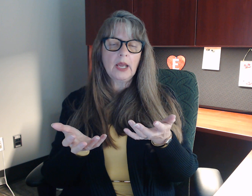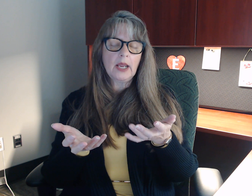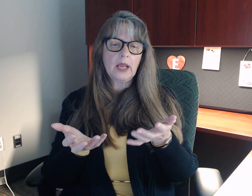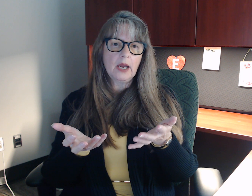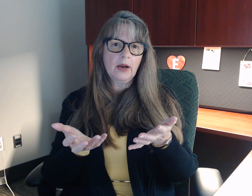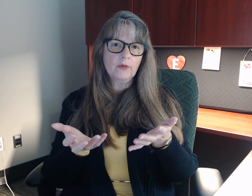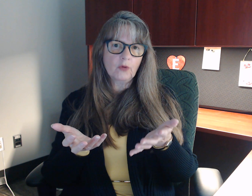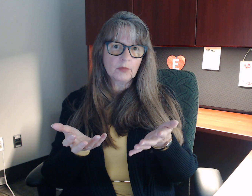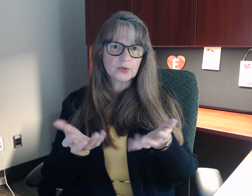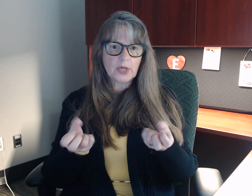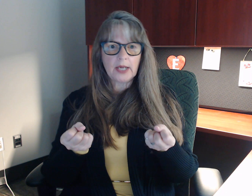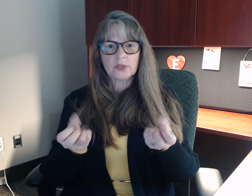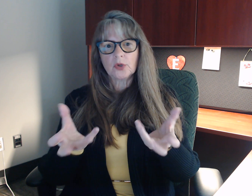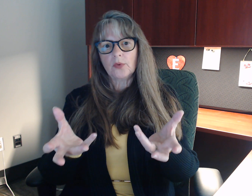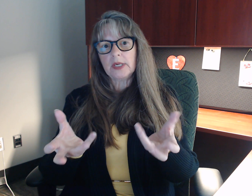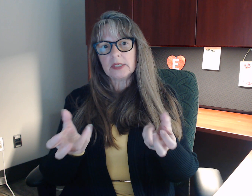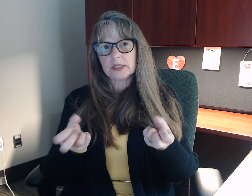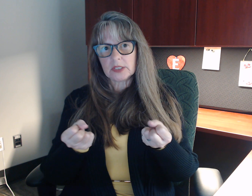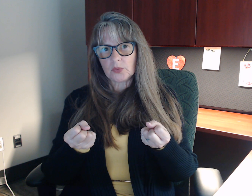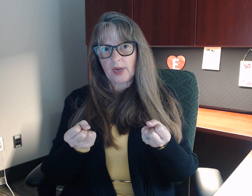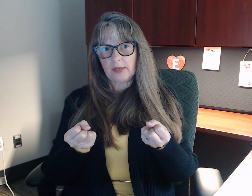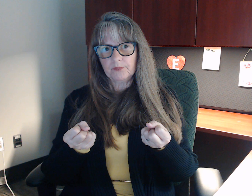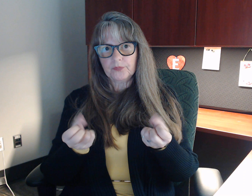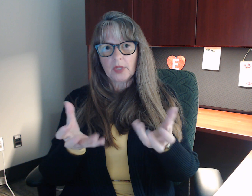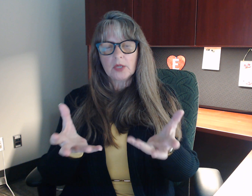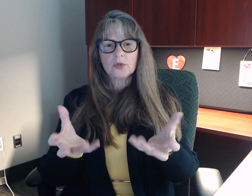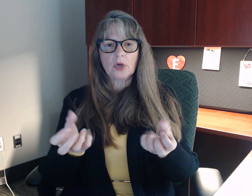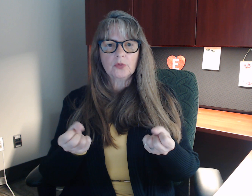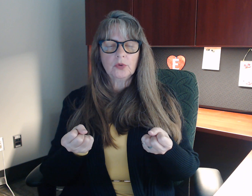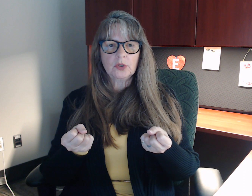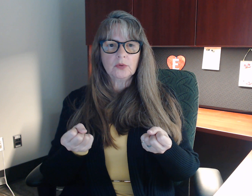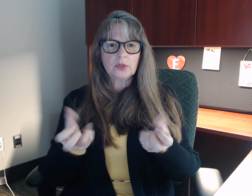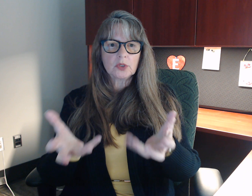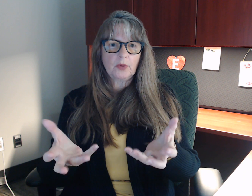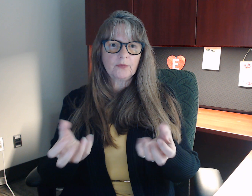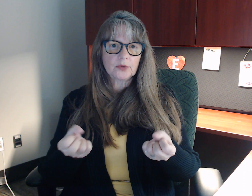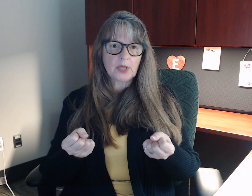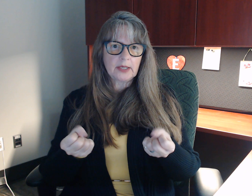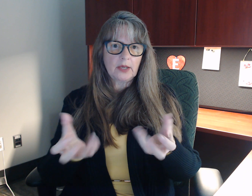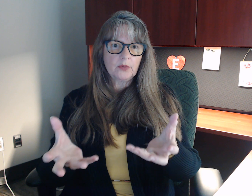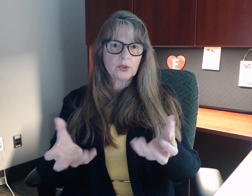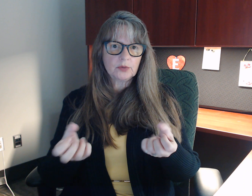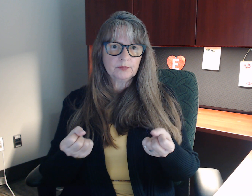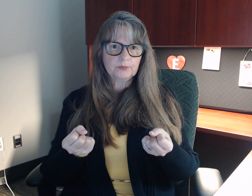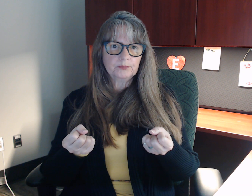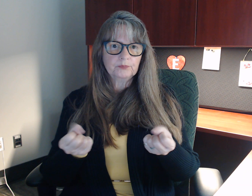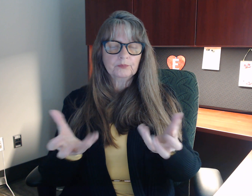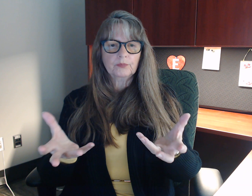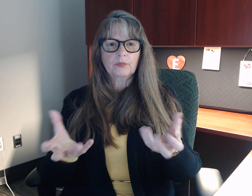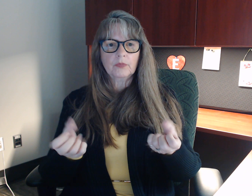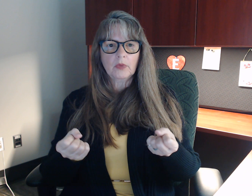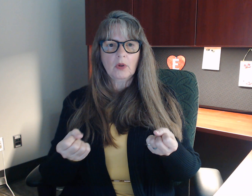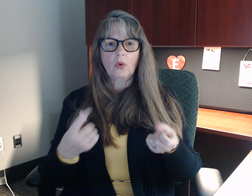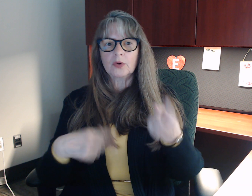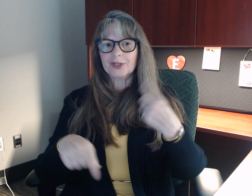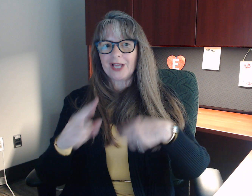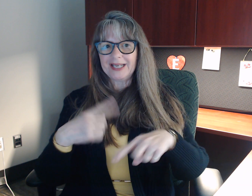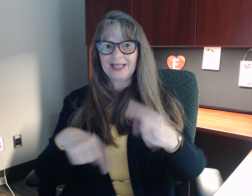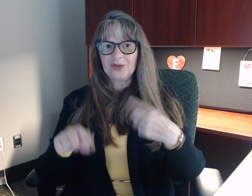a formal sign. So it is this way. So you can do it this way for sign language or sign